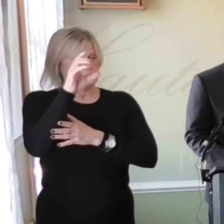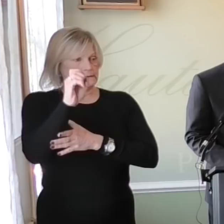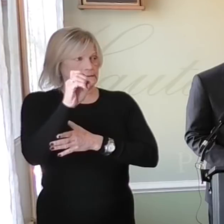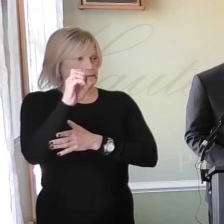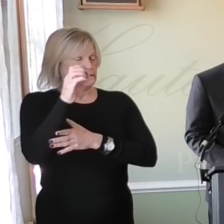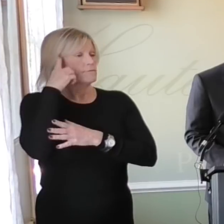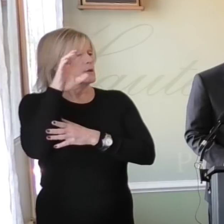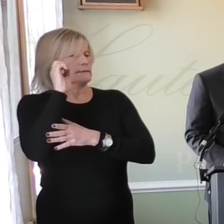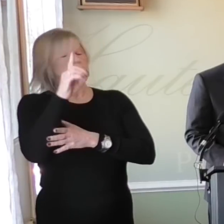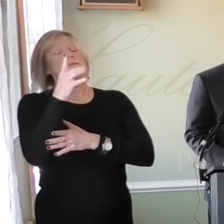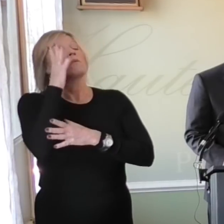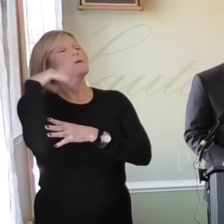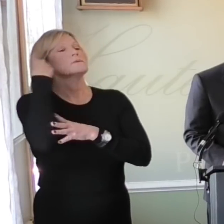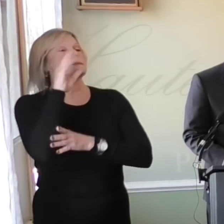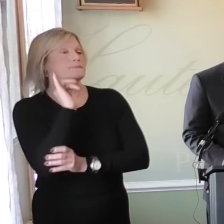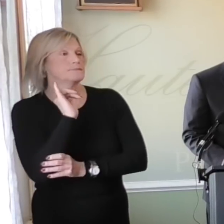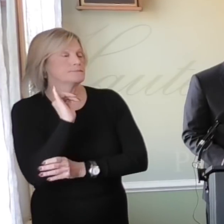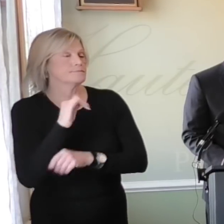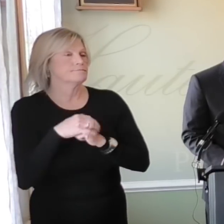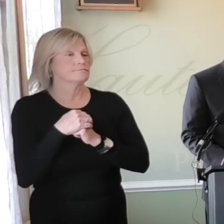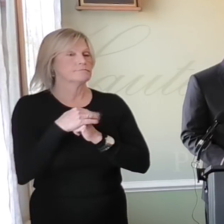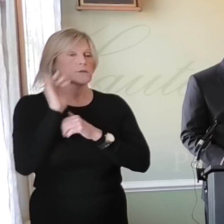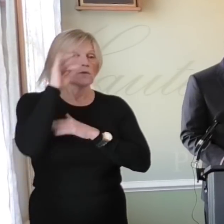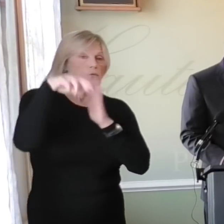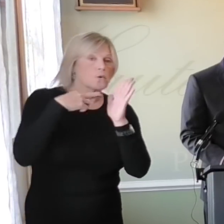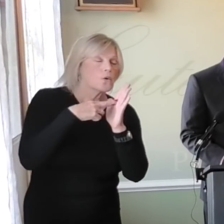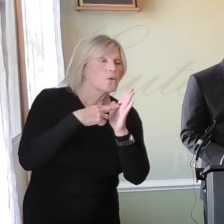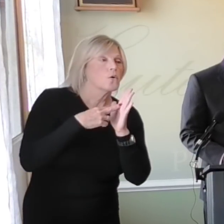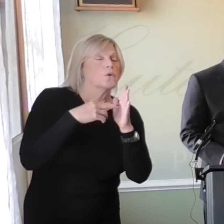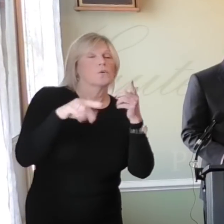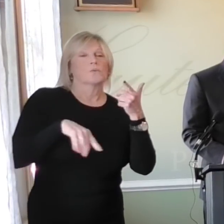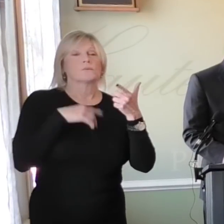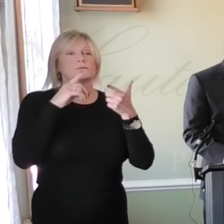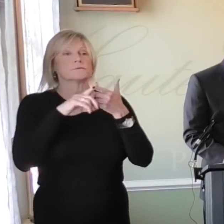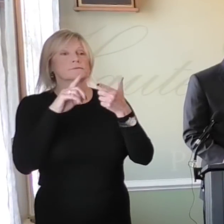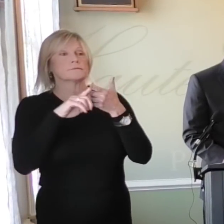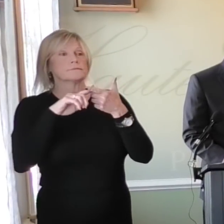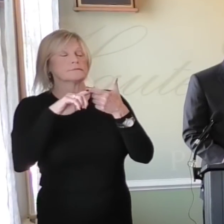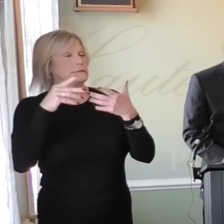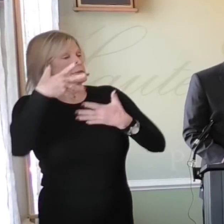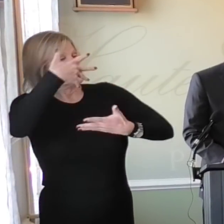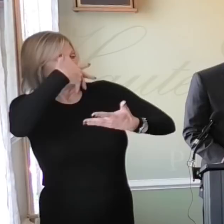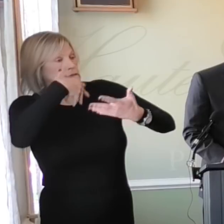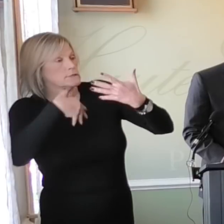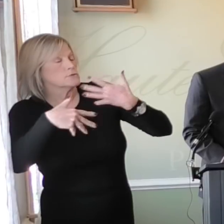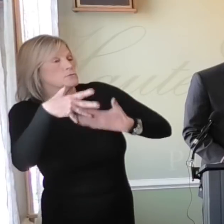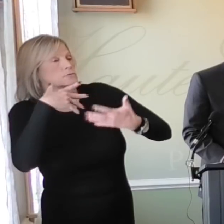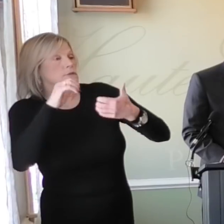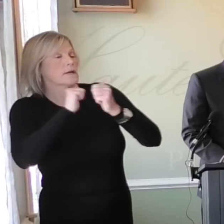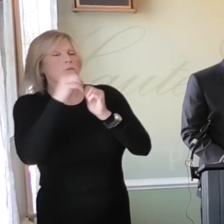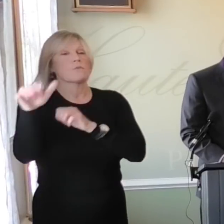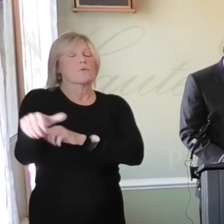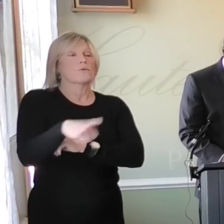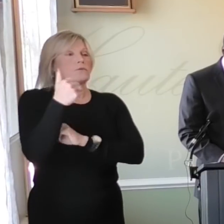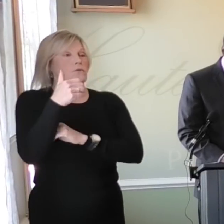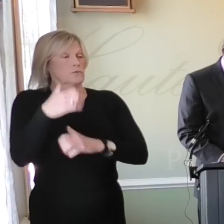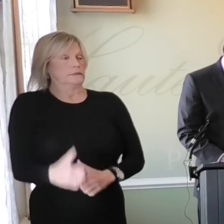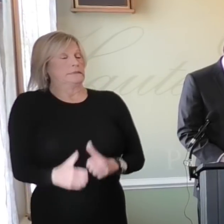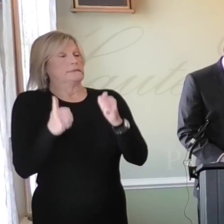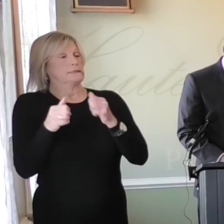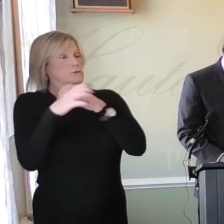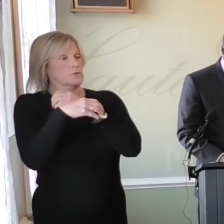City would look like, what their role would be, and how they would interact with other existing